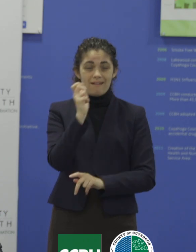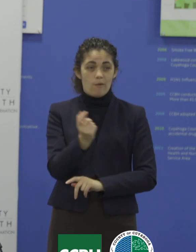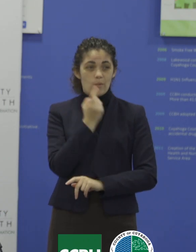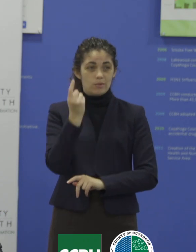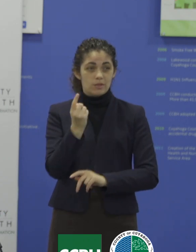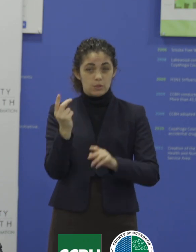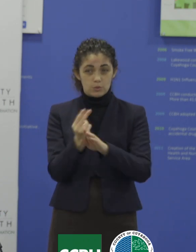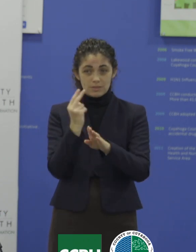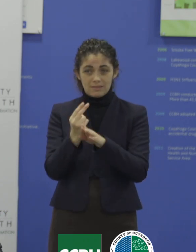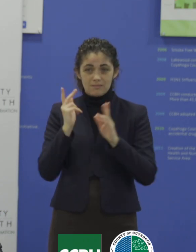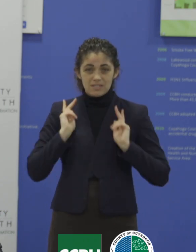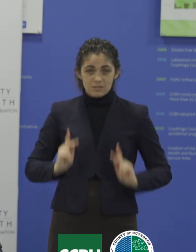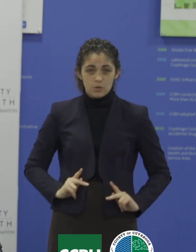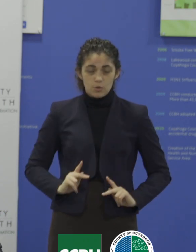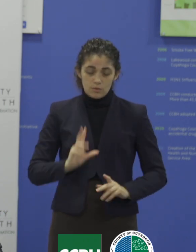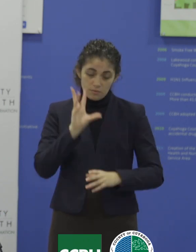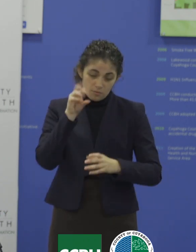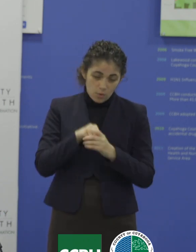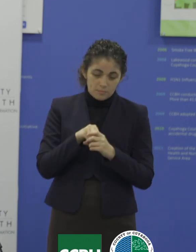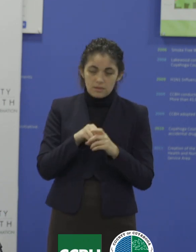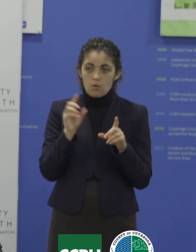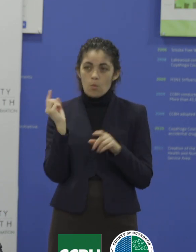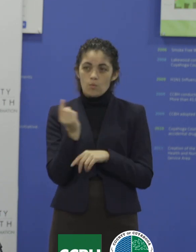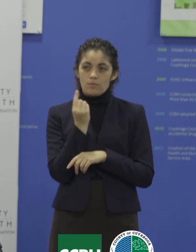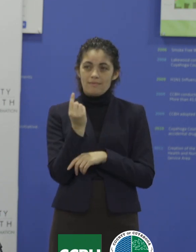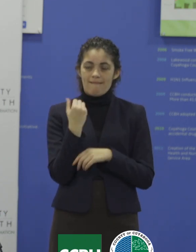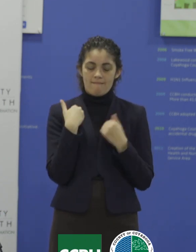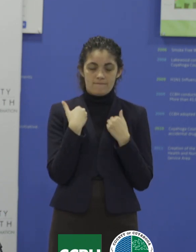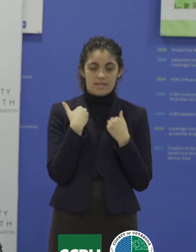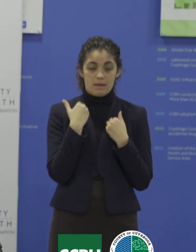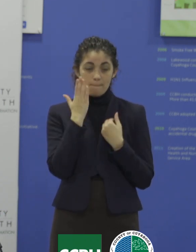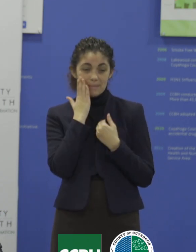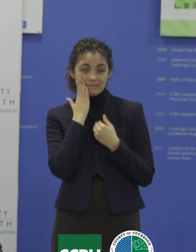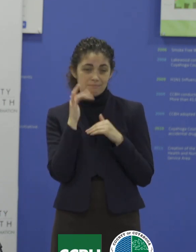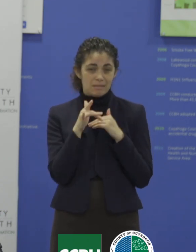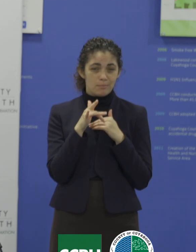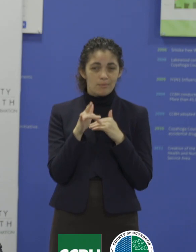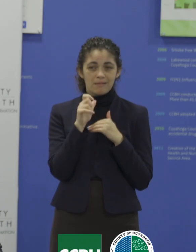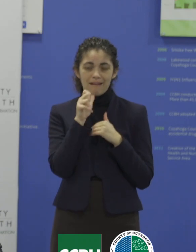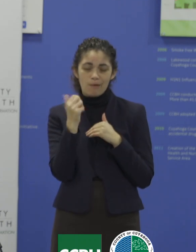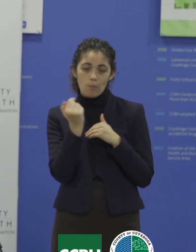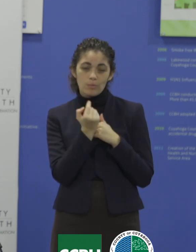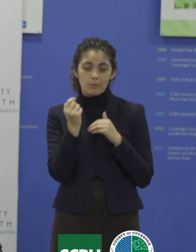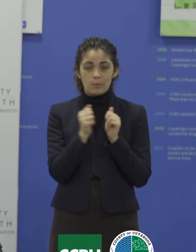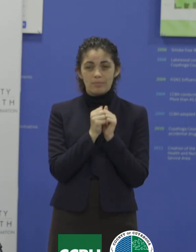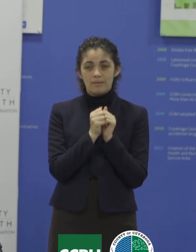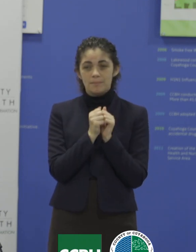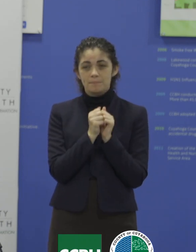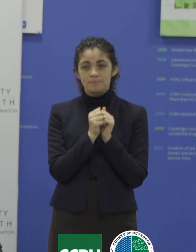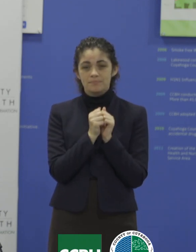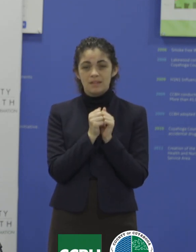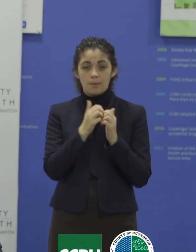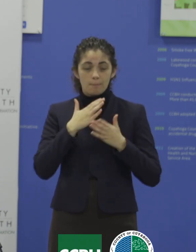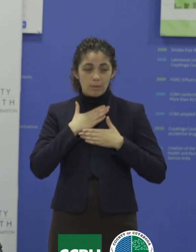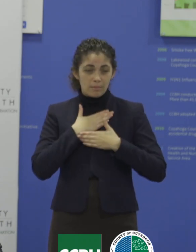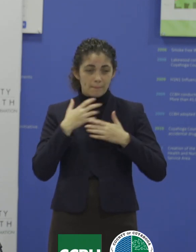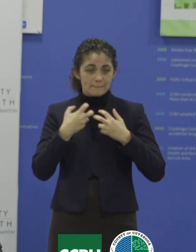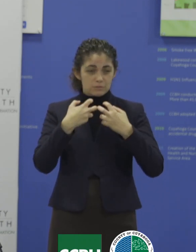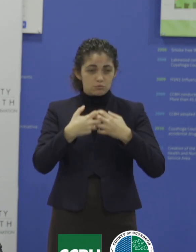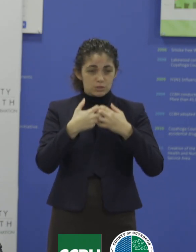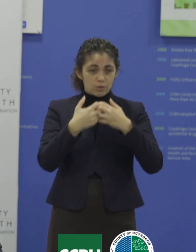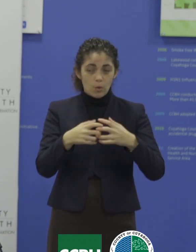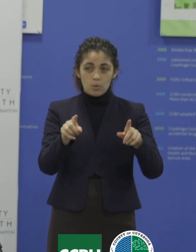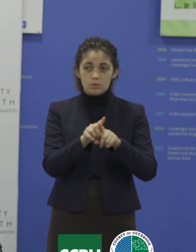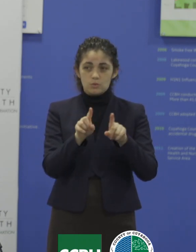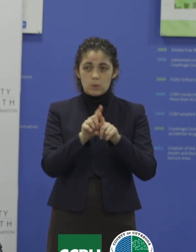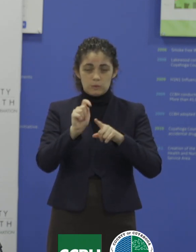the physical pieces. It's not just about having beds. It's not just about having ventilators, but it's about having